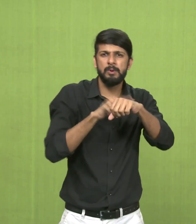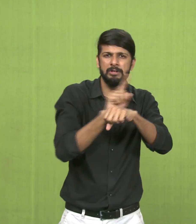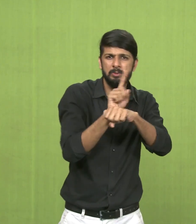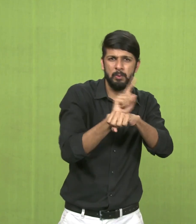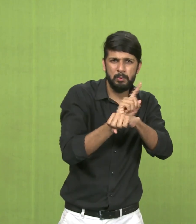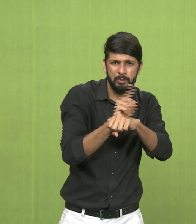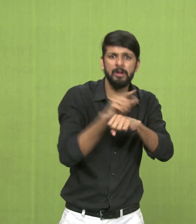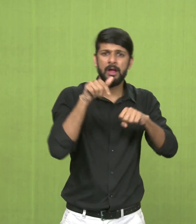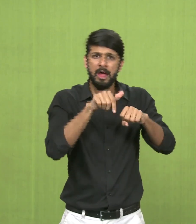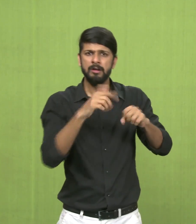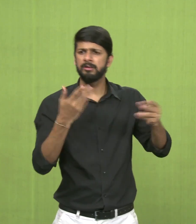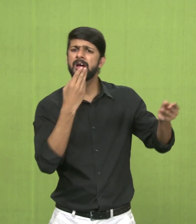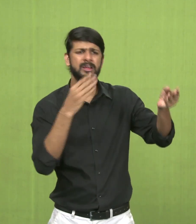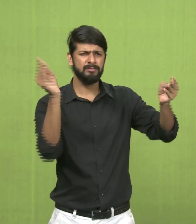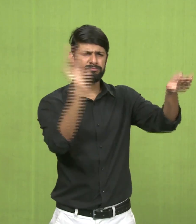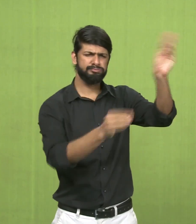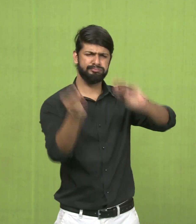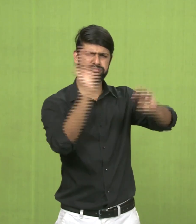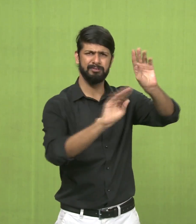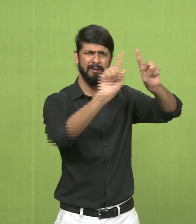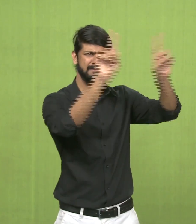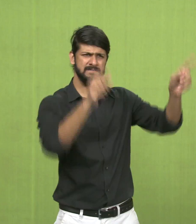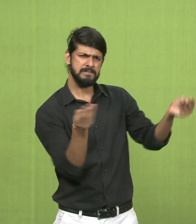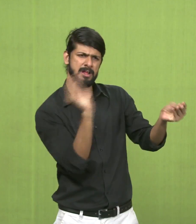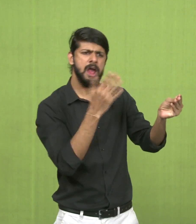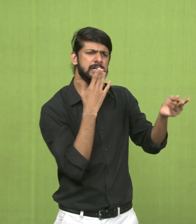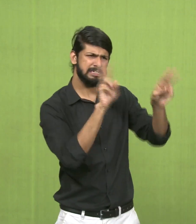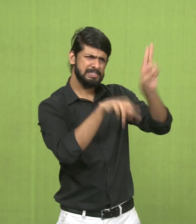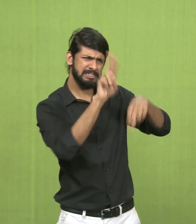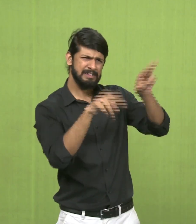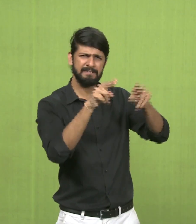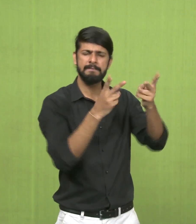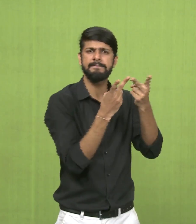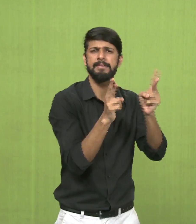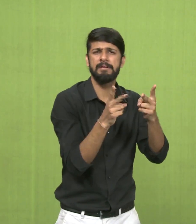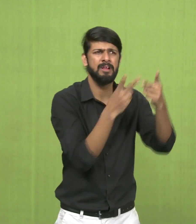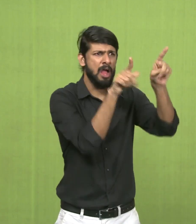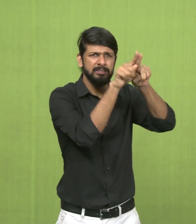and grey, have been used liberally, and the effect